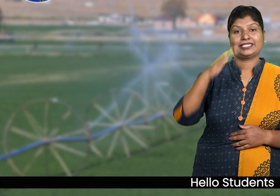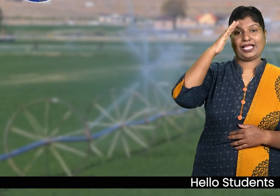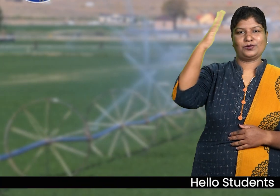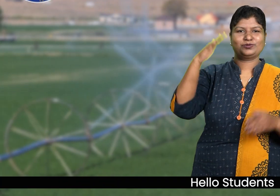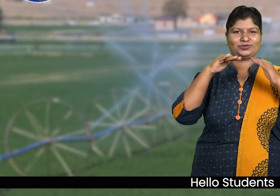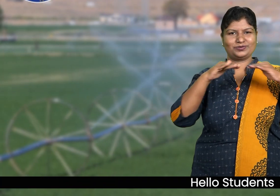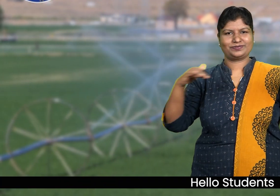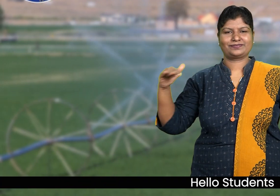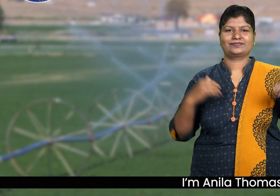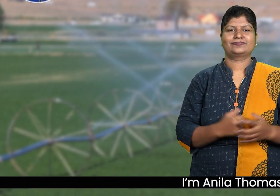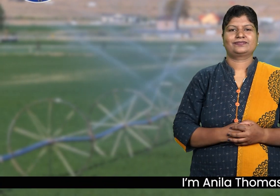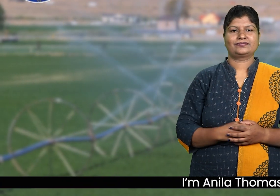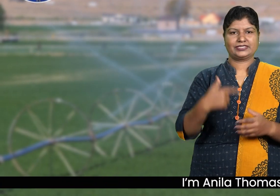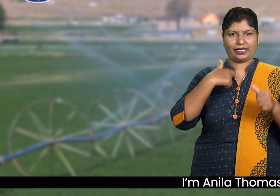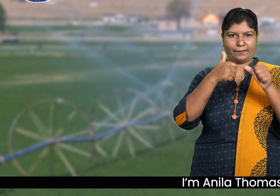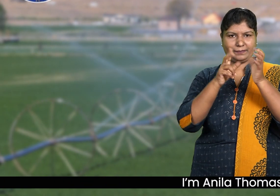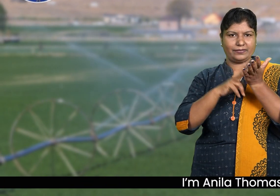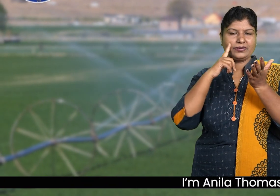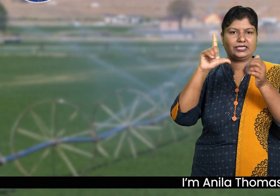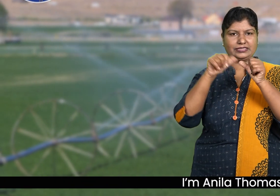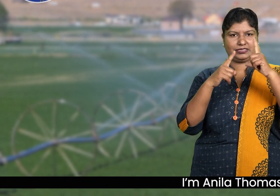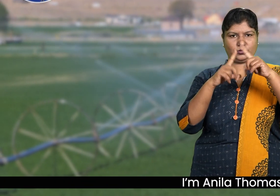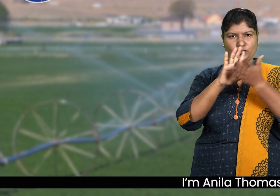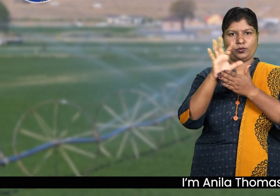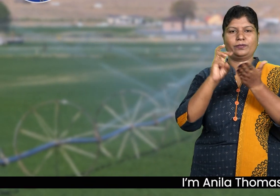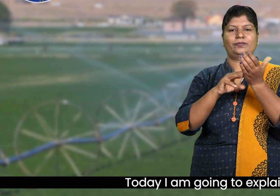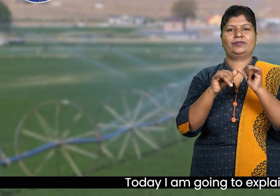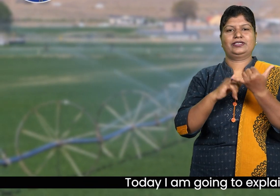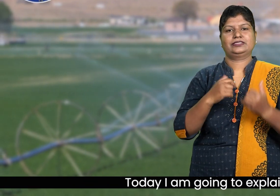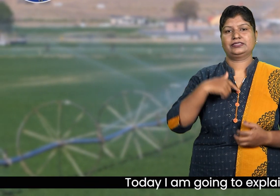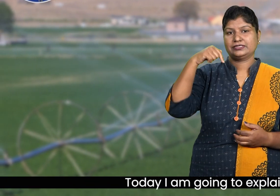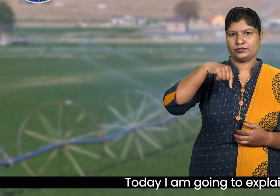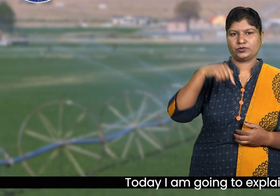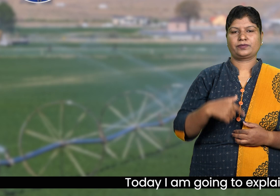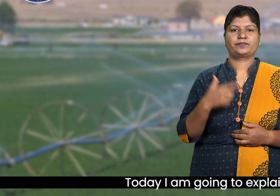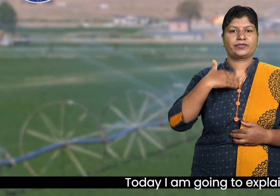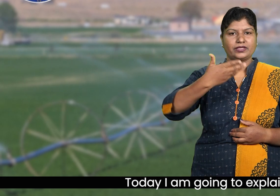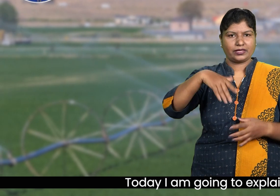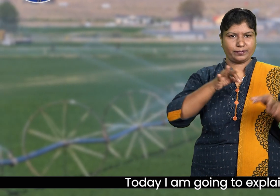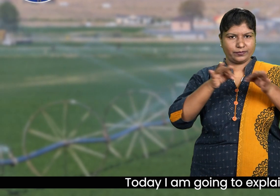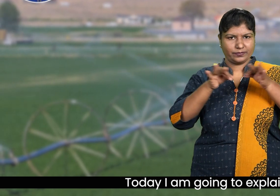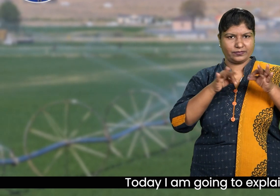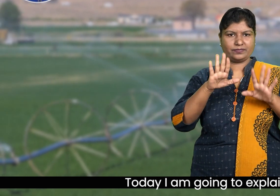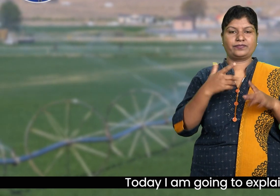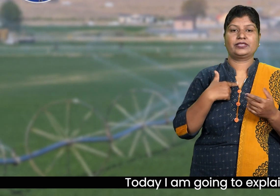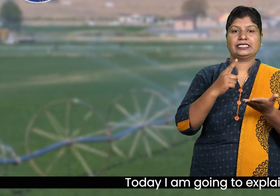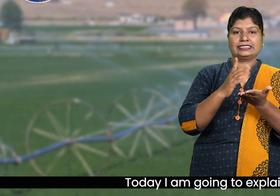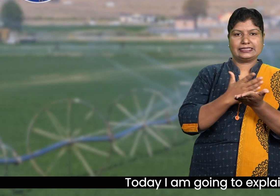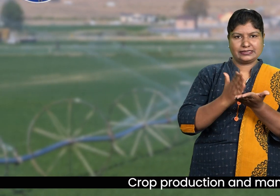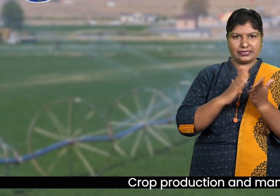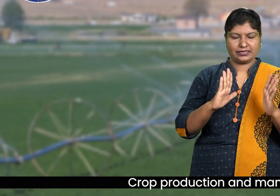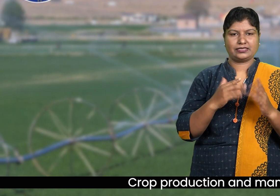Hello students, I am Anila Thomas. Today I am going to explain a